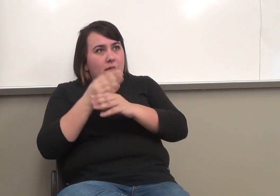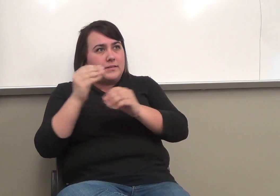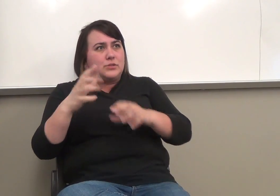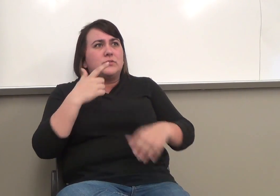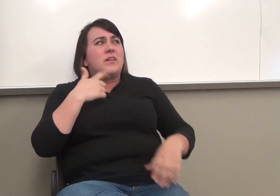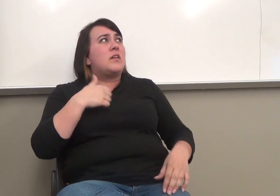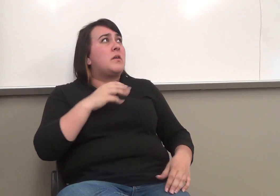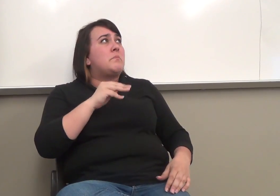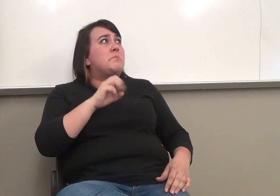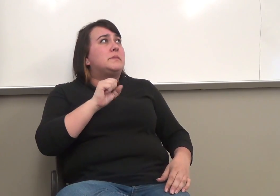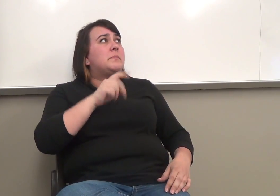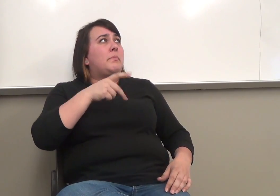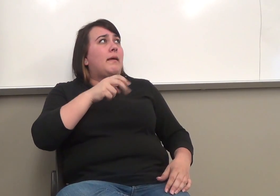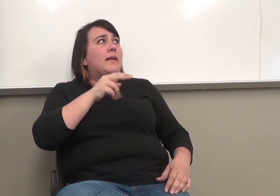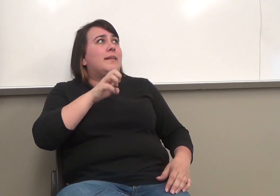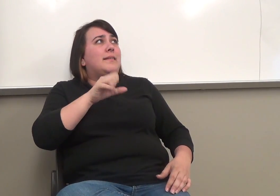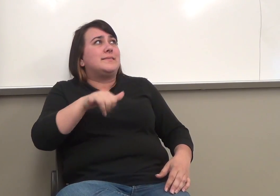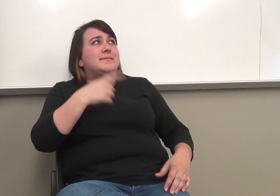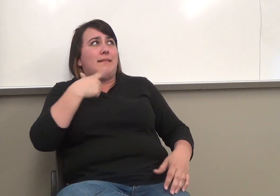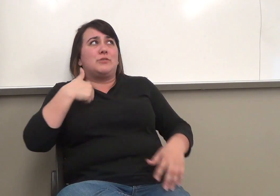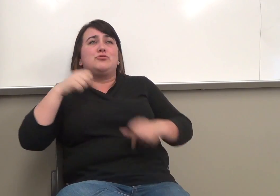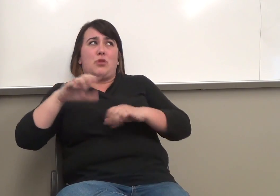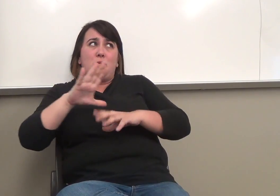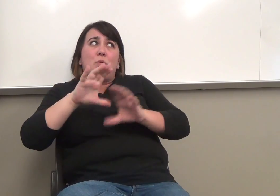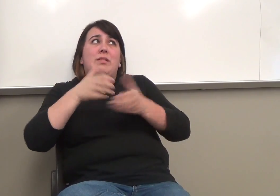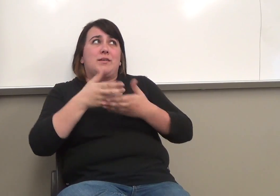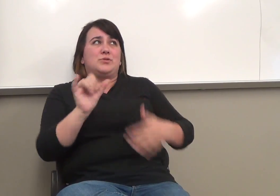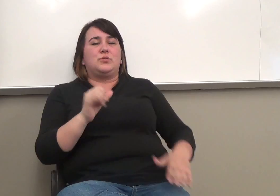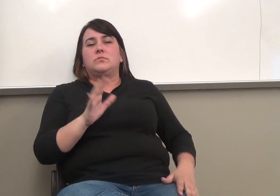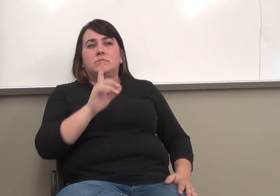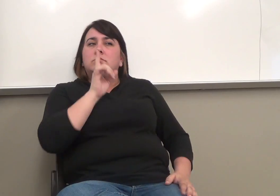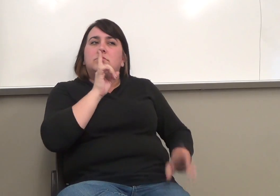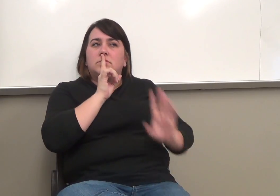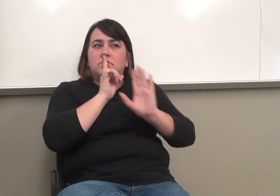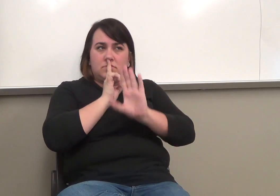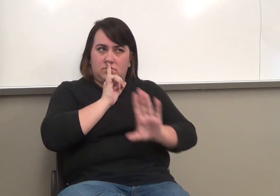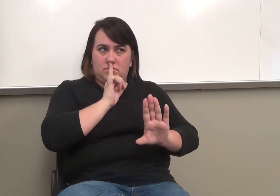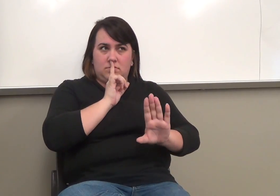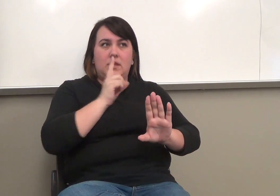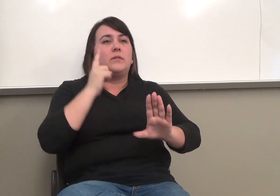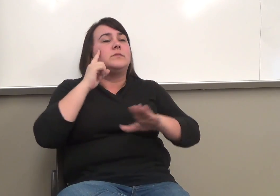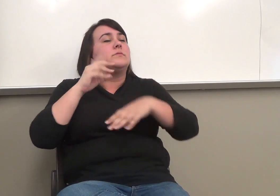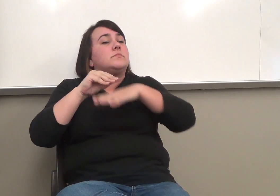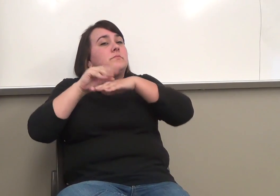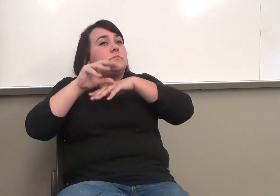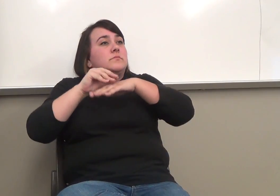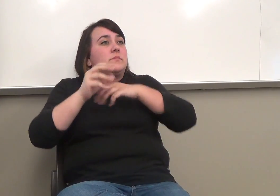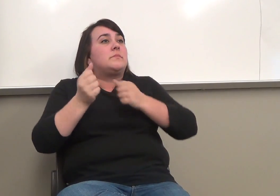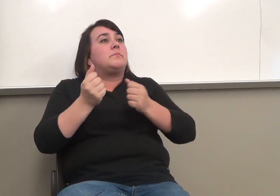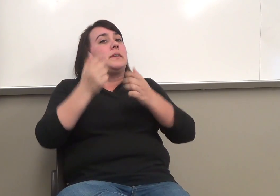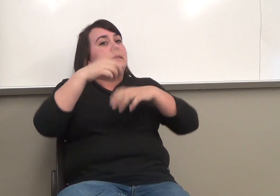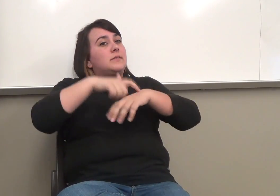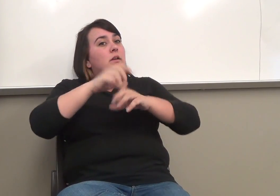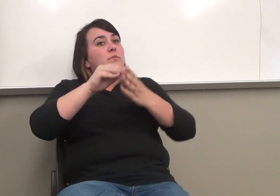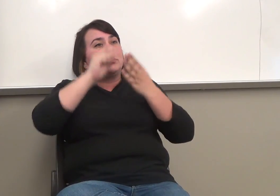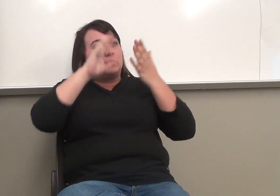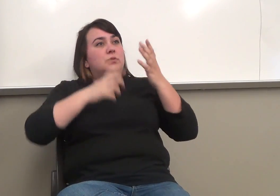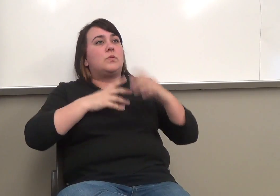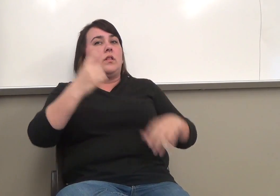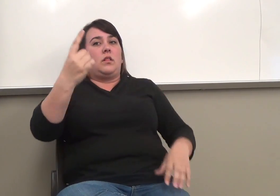should drop your class. But if a lot of students get in a situation where they come to me and say,